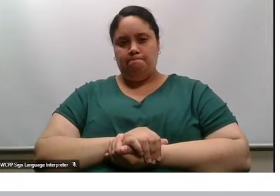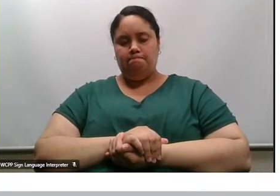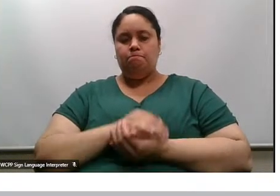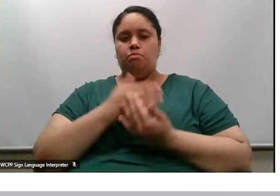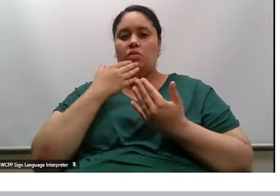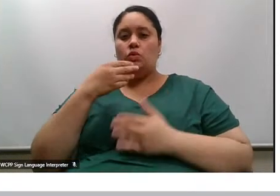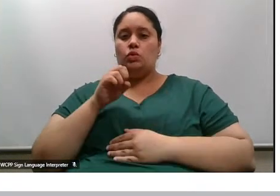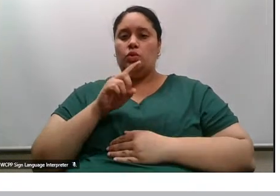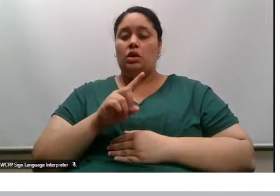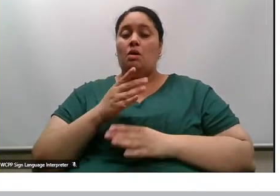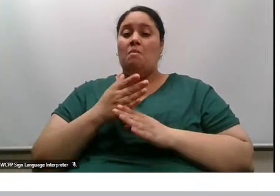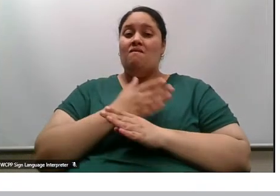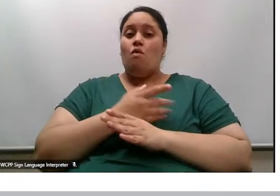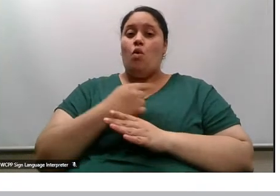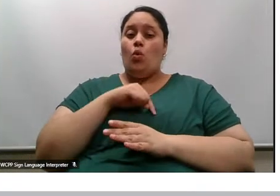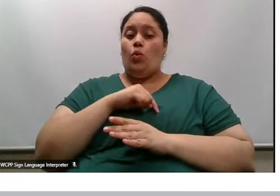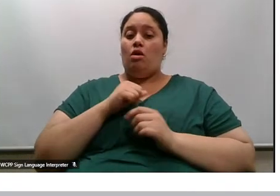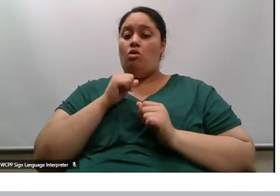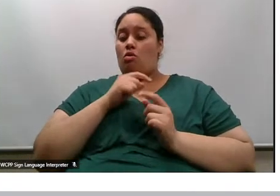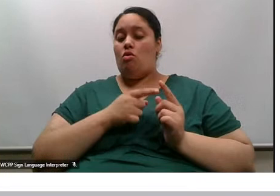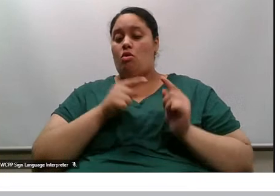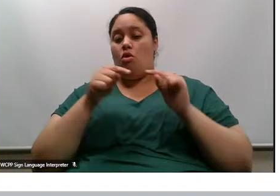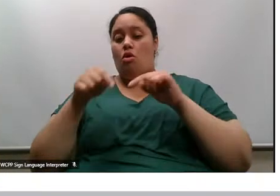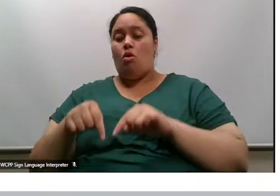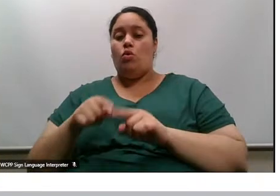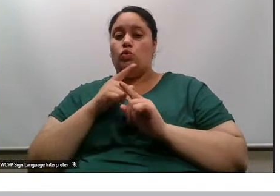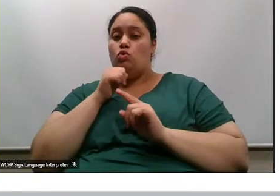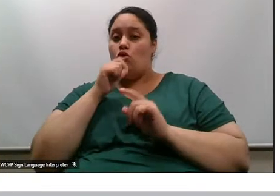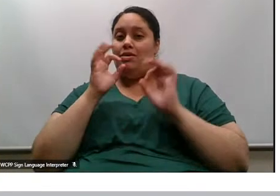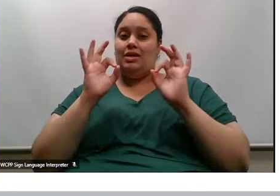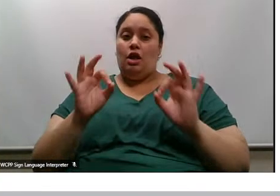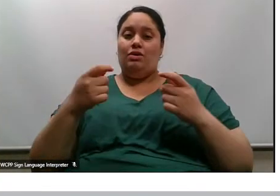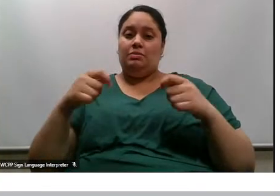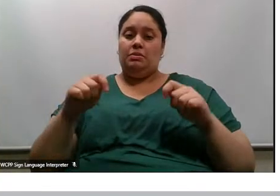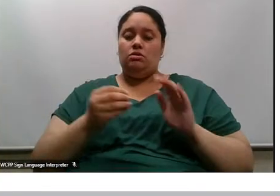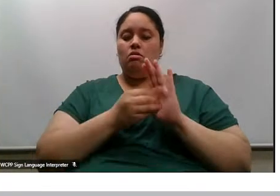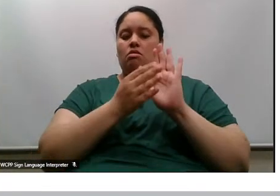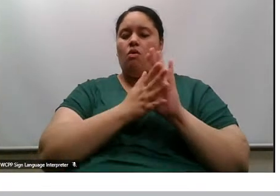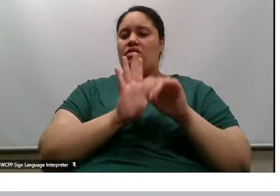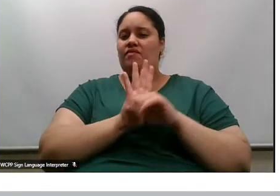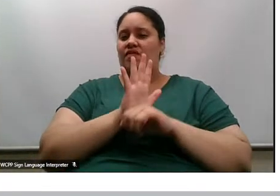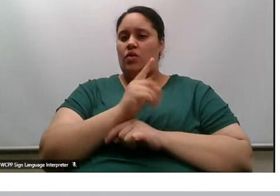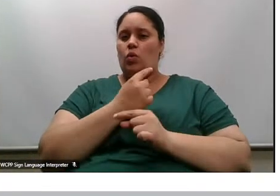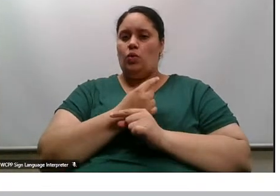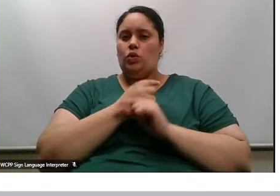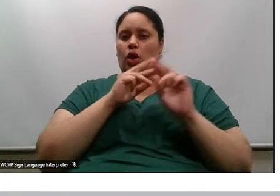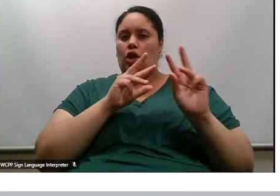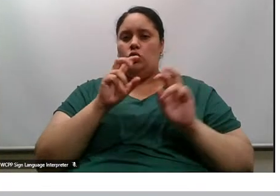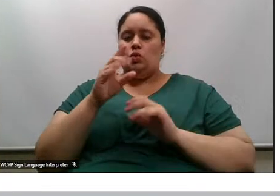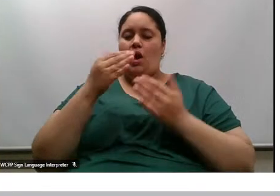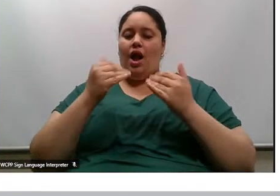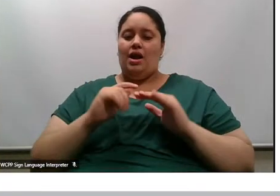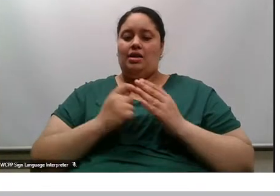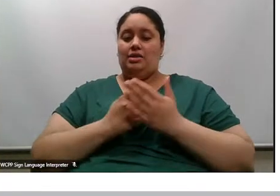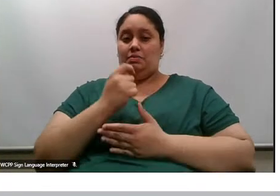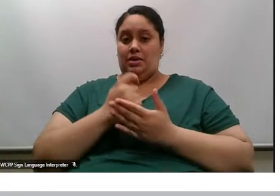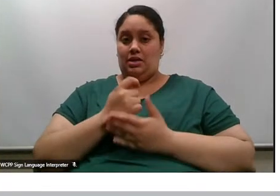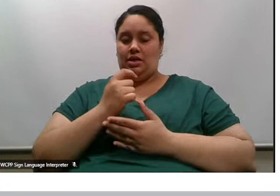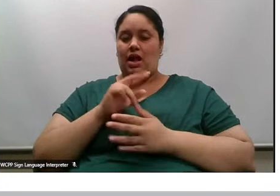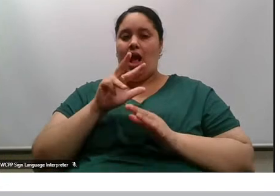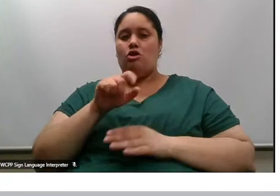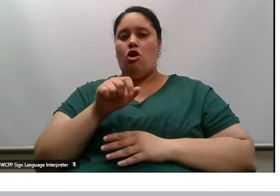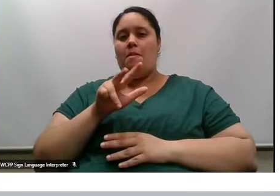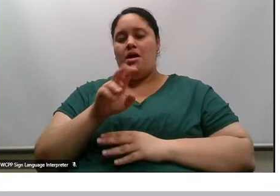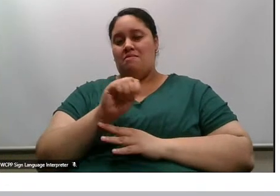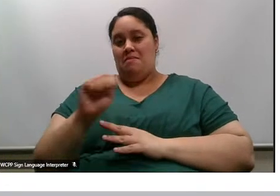Judy. Just before we go to the irregular, on note number 15 was also the issue of underspend, the 8.8